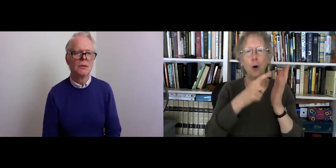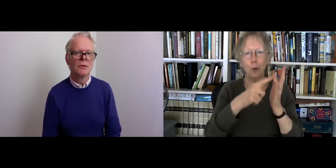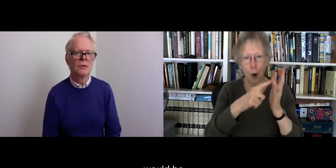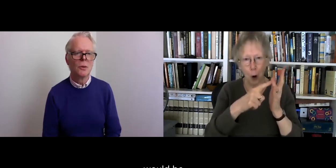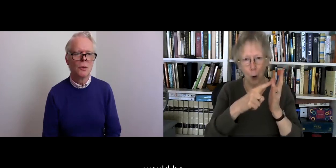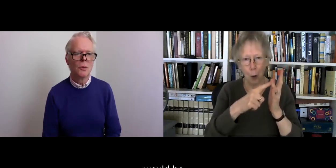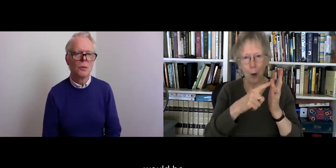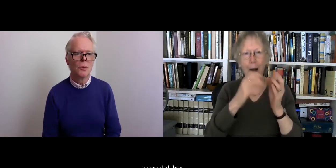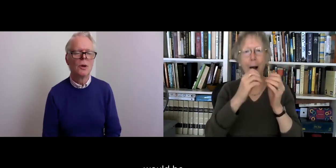would be